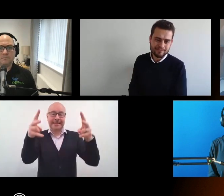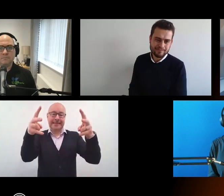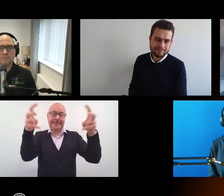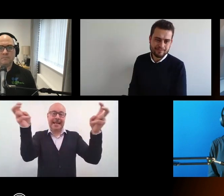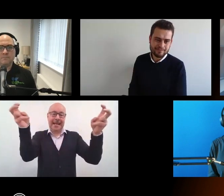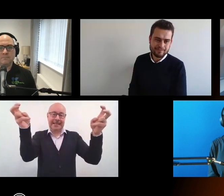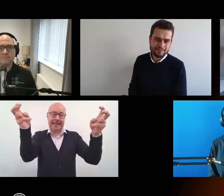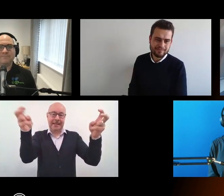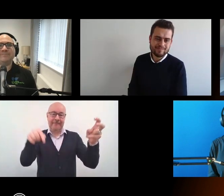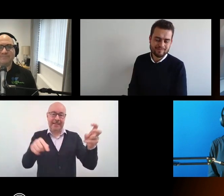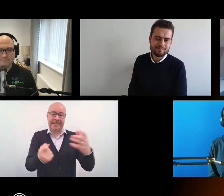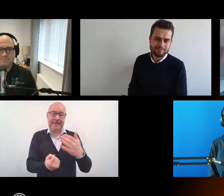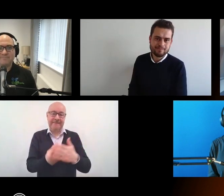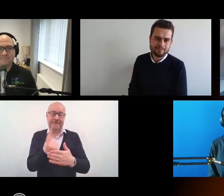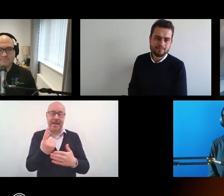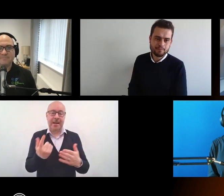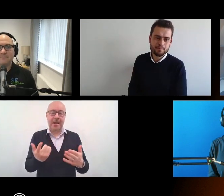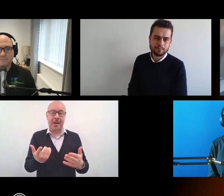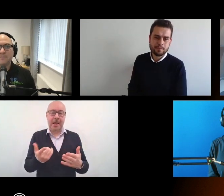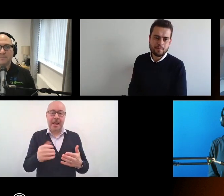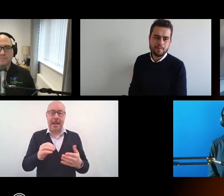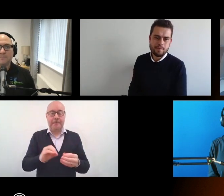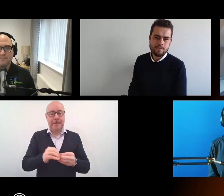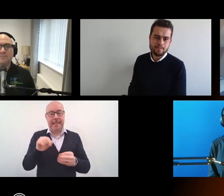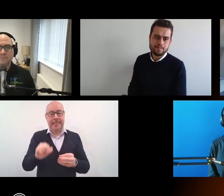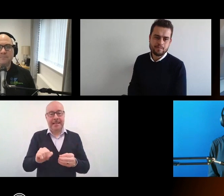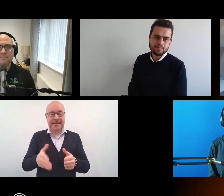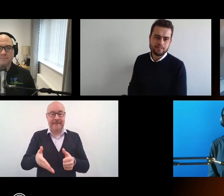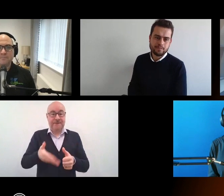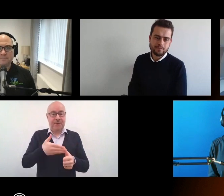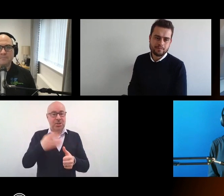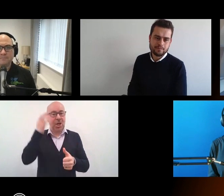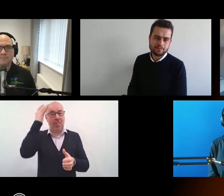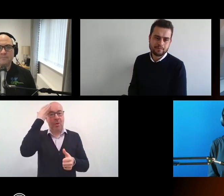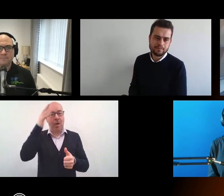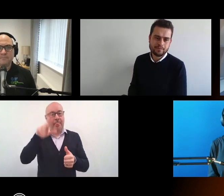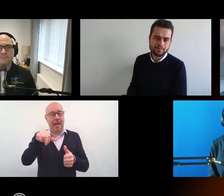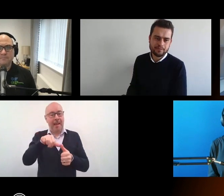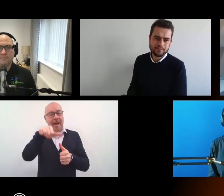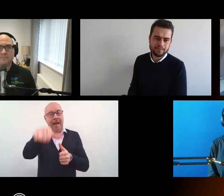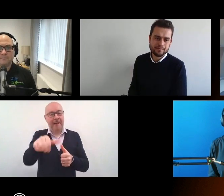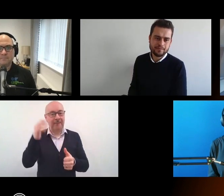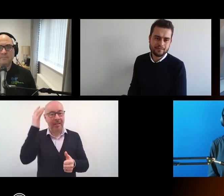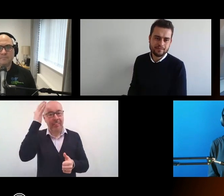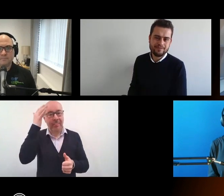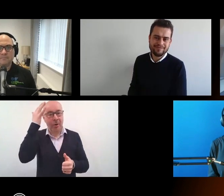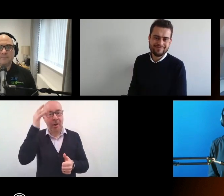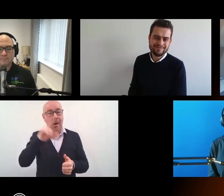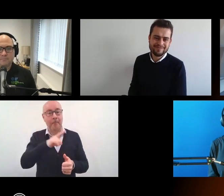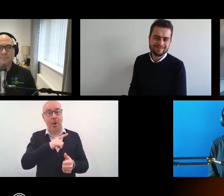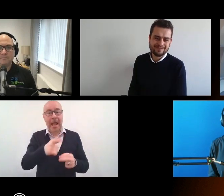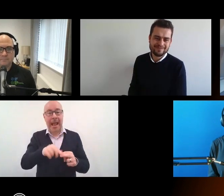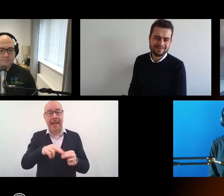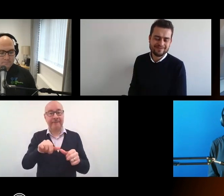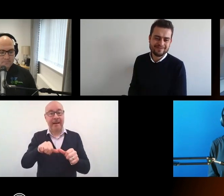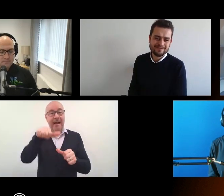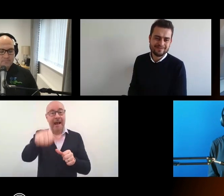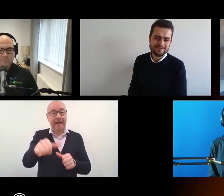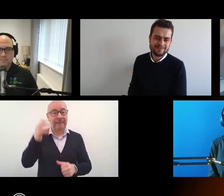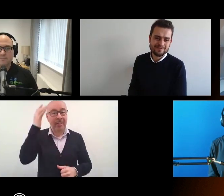didn't we, make this a first thought rather than the last thought. Because when it's the last thought, you're going to be struggling